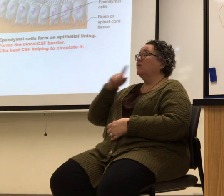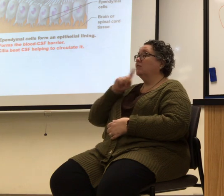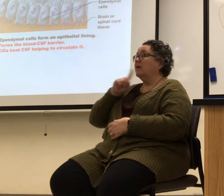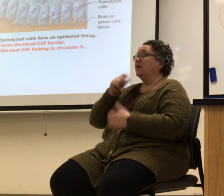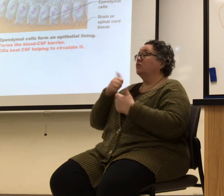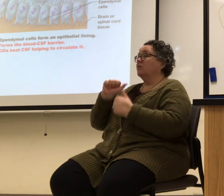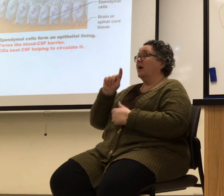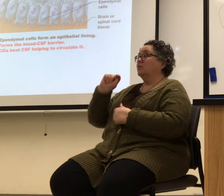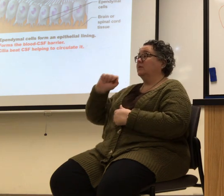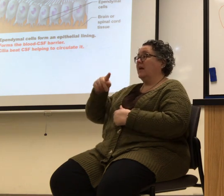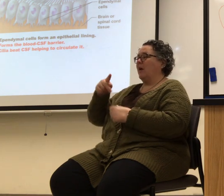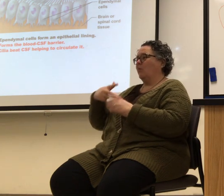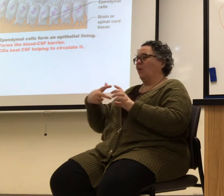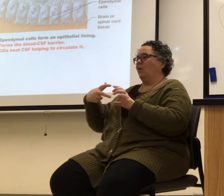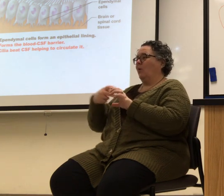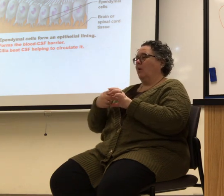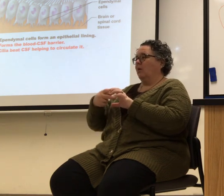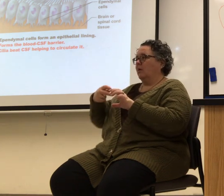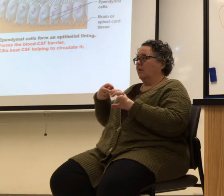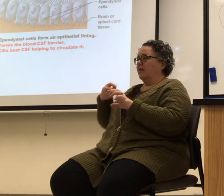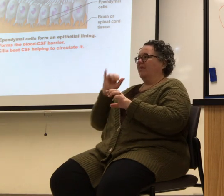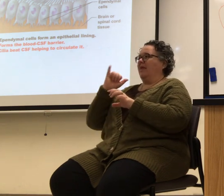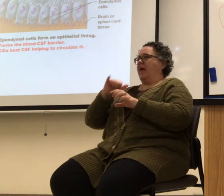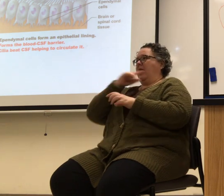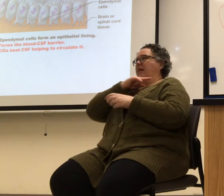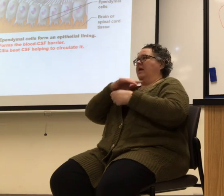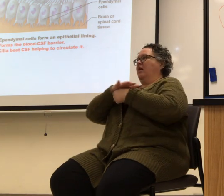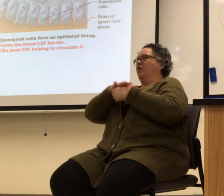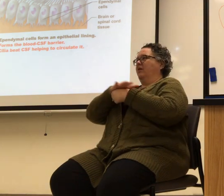into this layer.